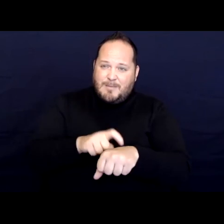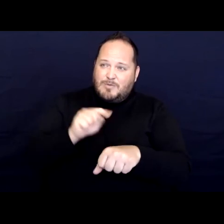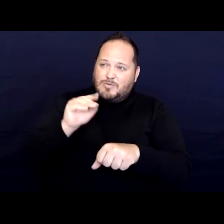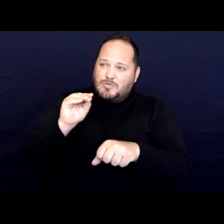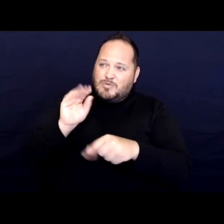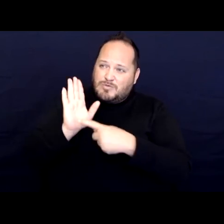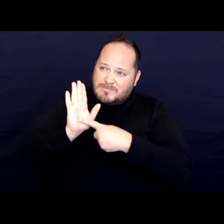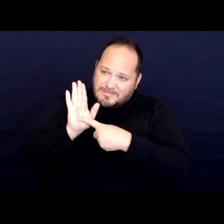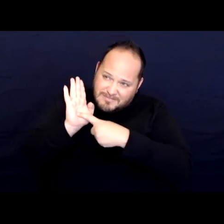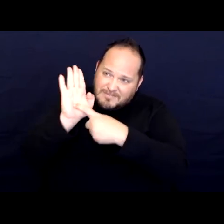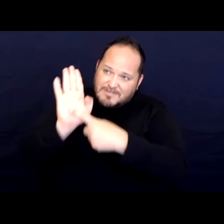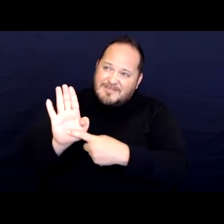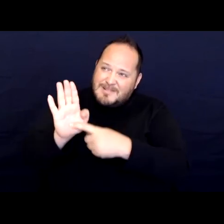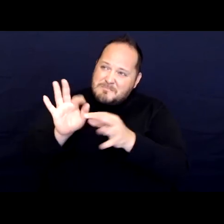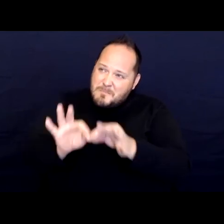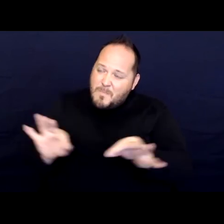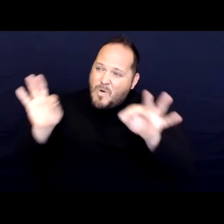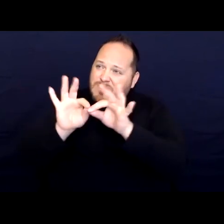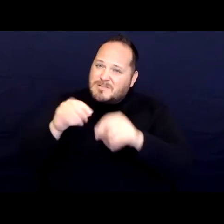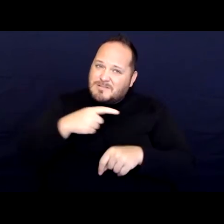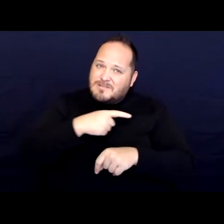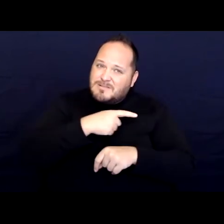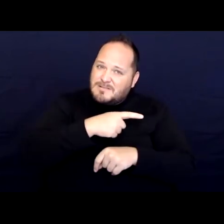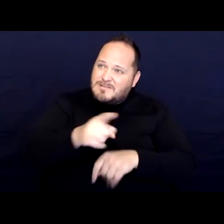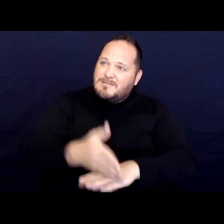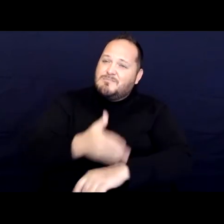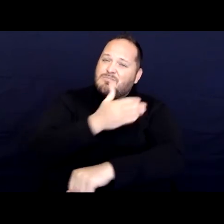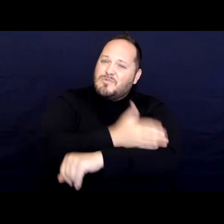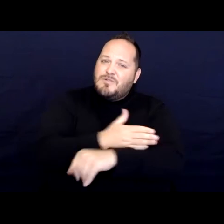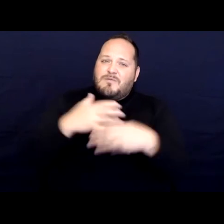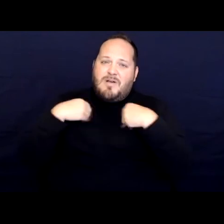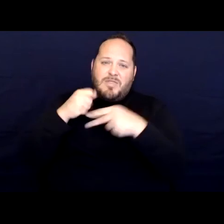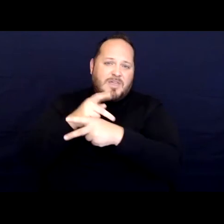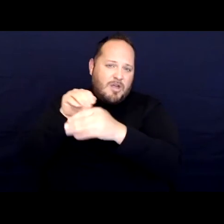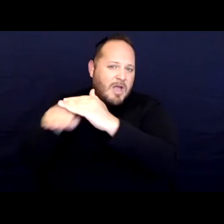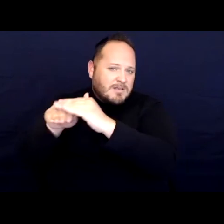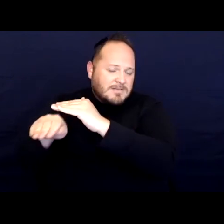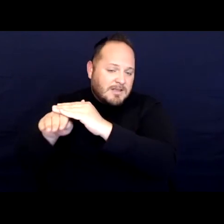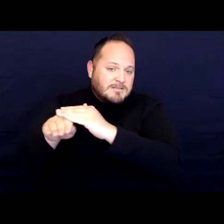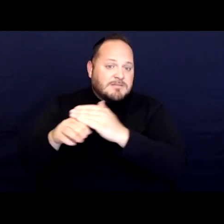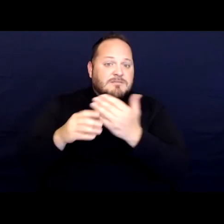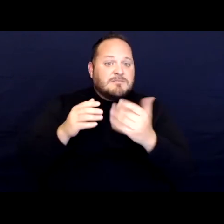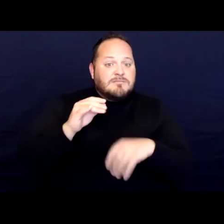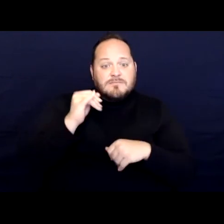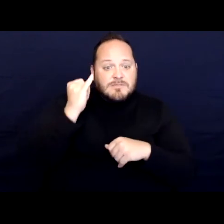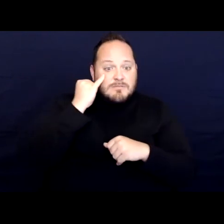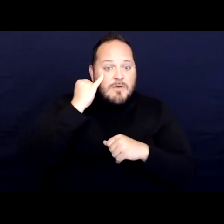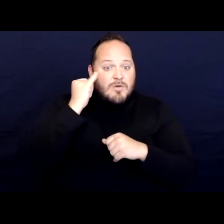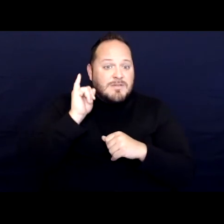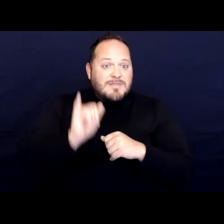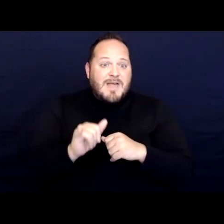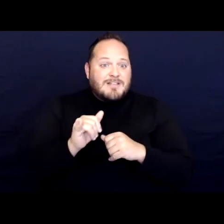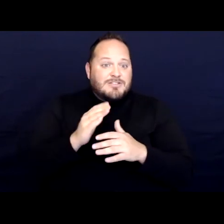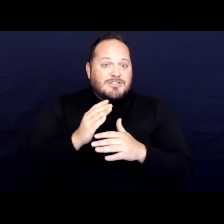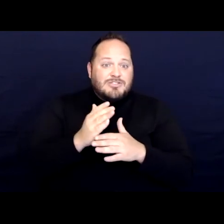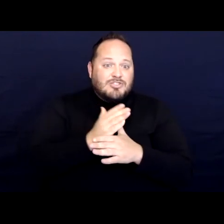of healthcare access, and if that's, you know, sure, through, you know, get your kid vaccinated